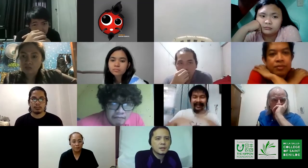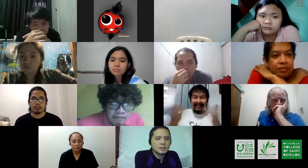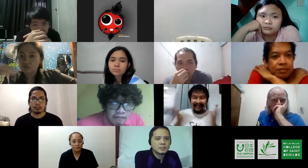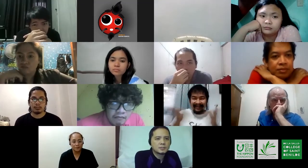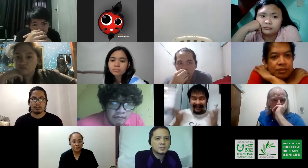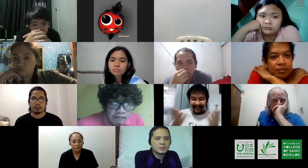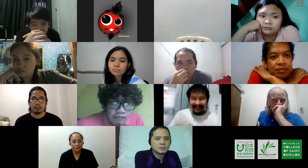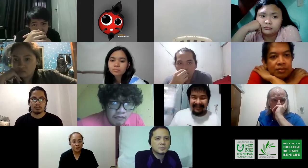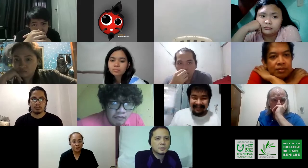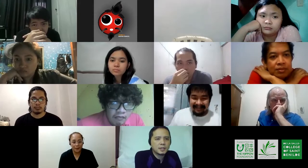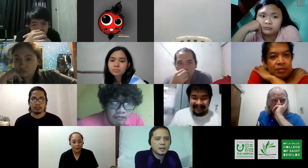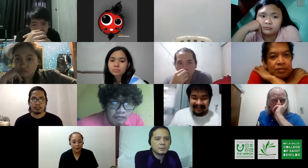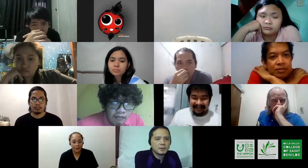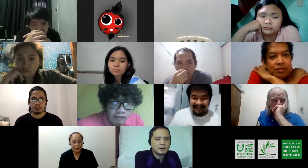So Dr. Woody, I'm here.